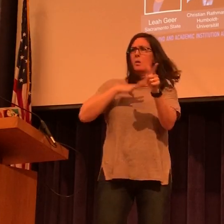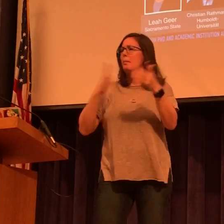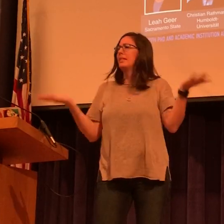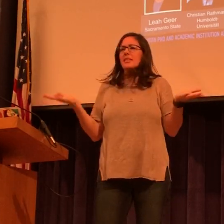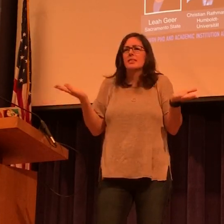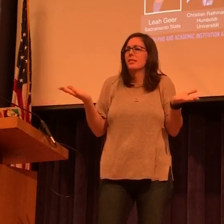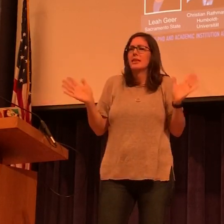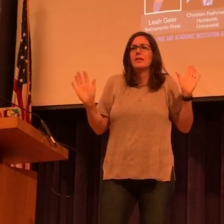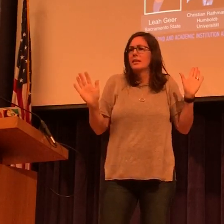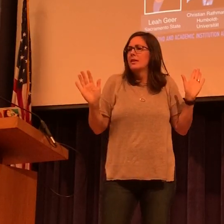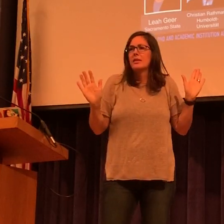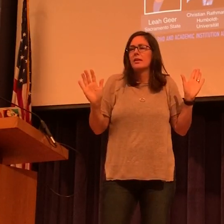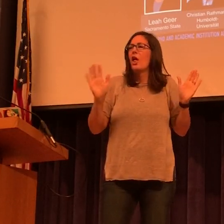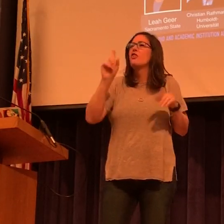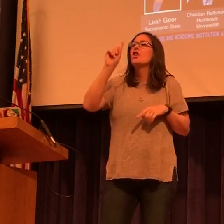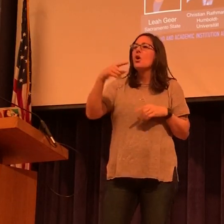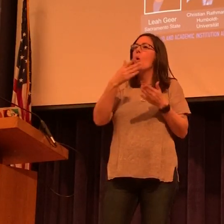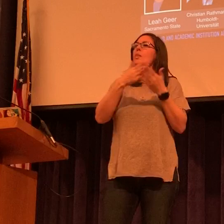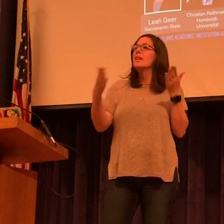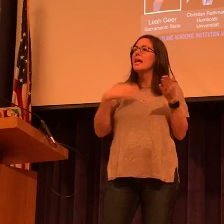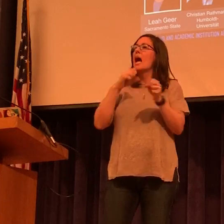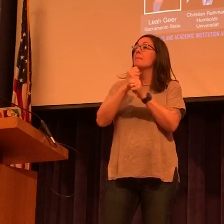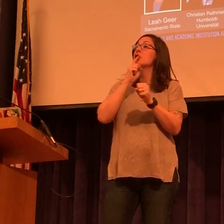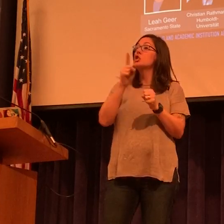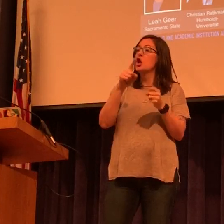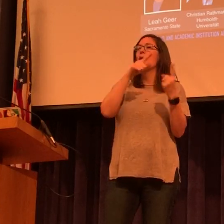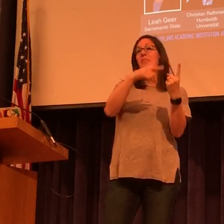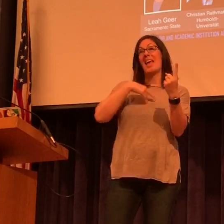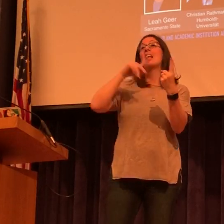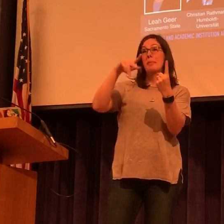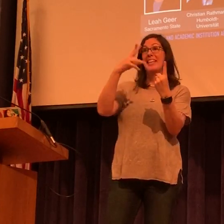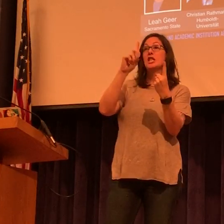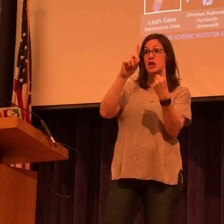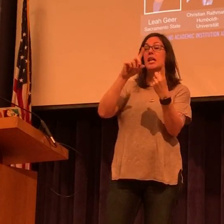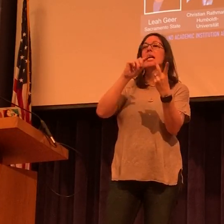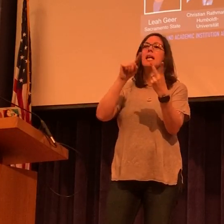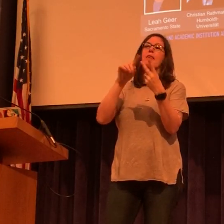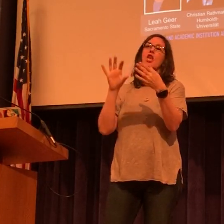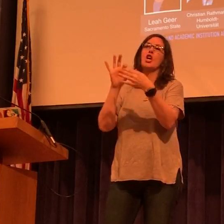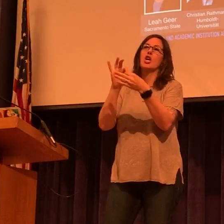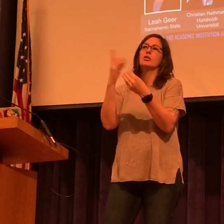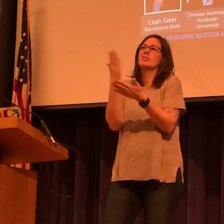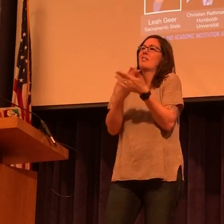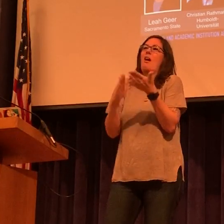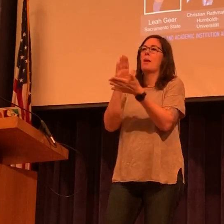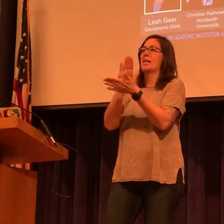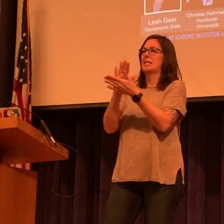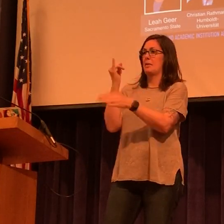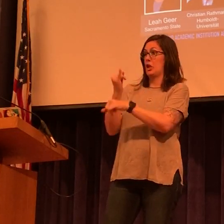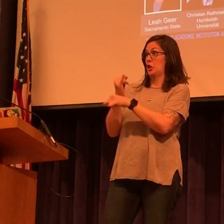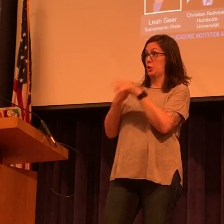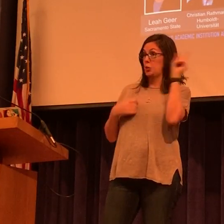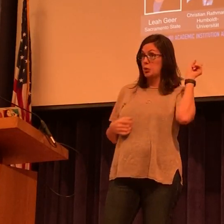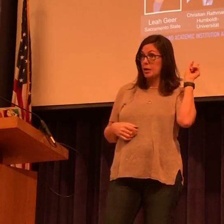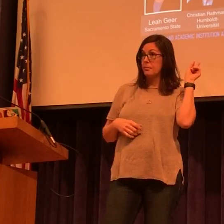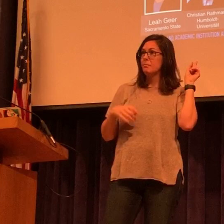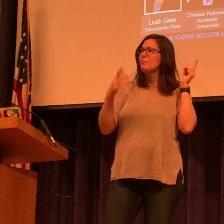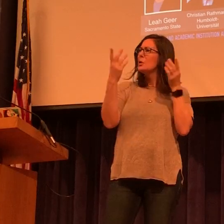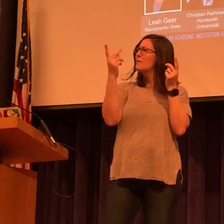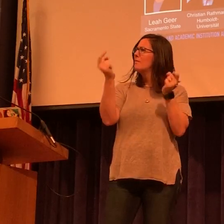to alternate what gender they appear as. So I tried to make sure that they at least had a PhD and that they were affiliated with